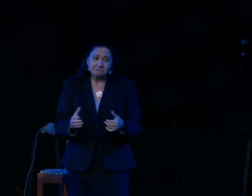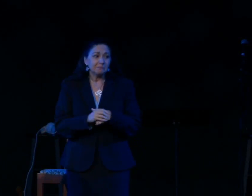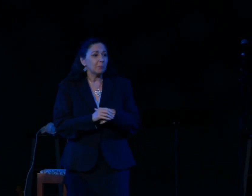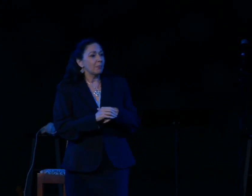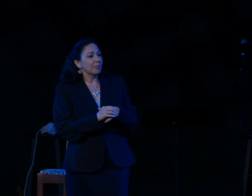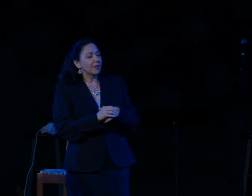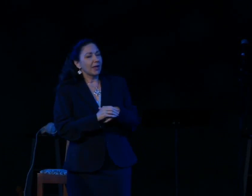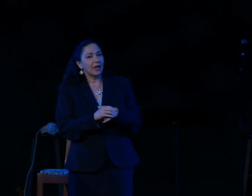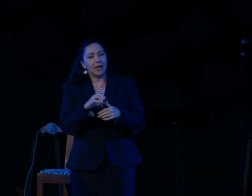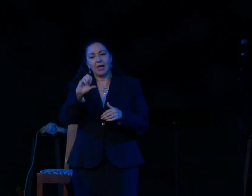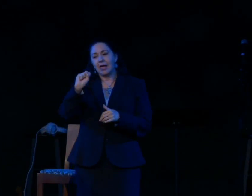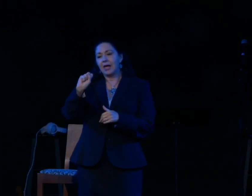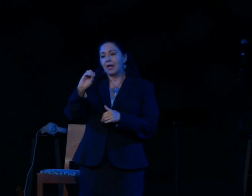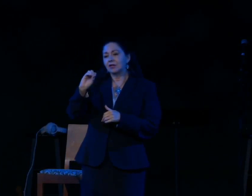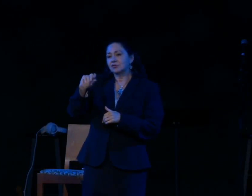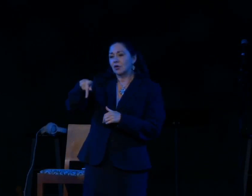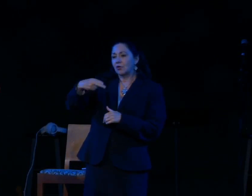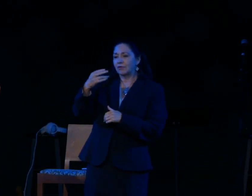Sophia,